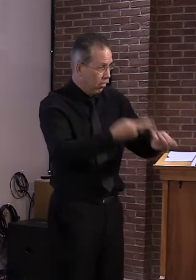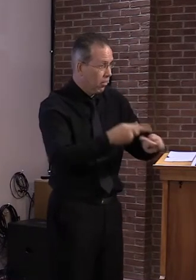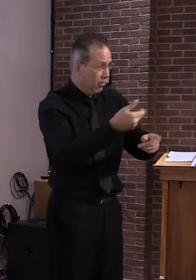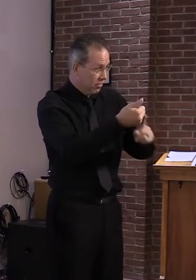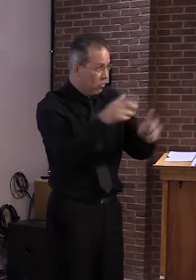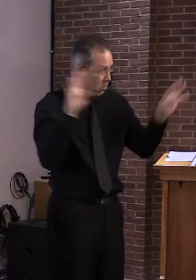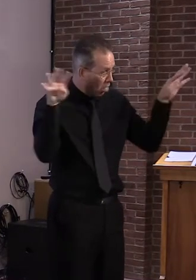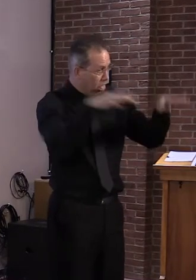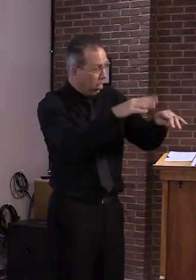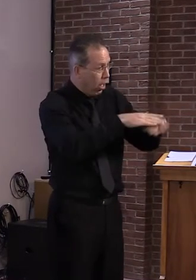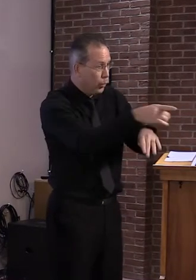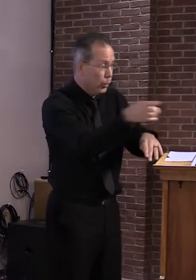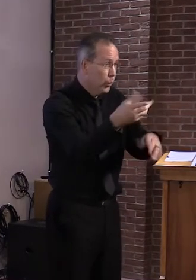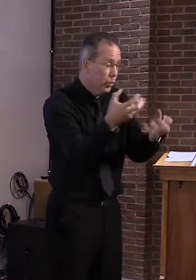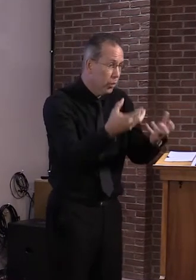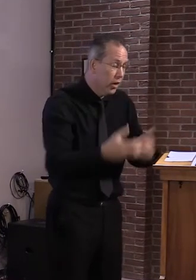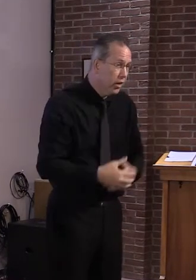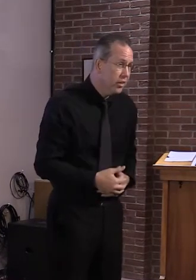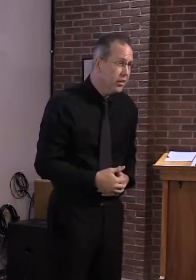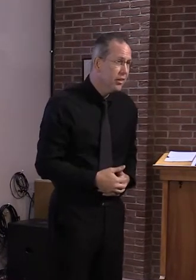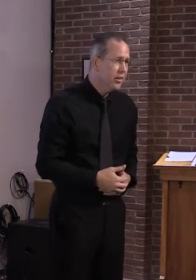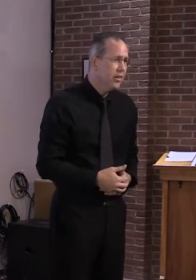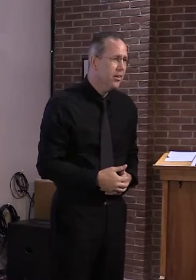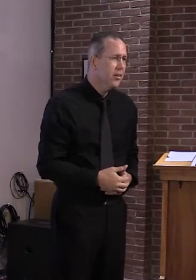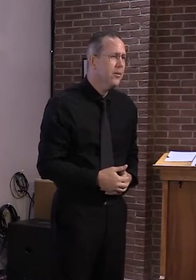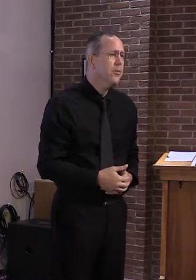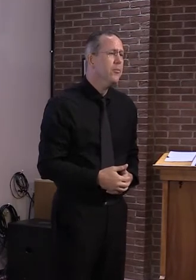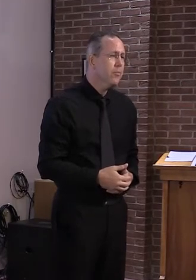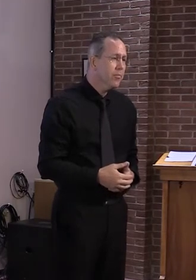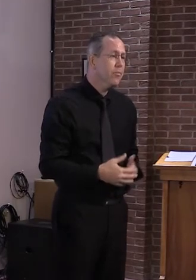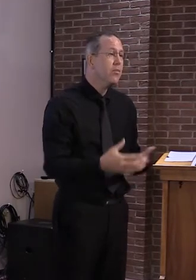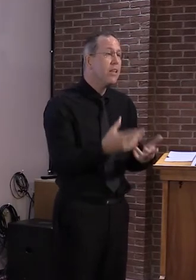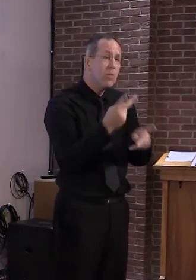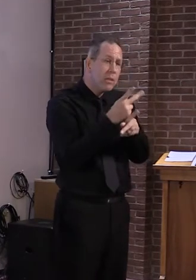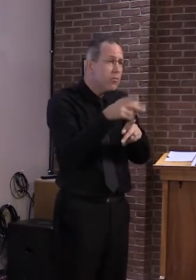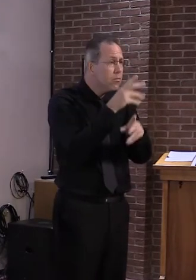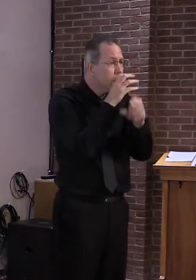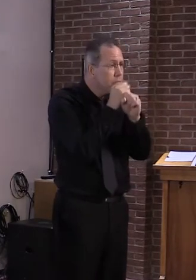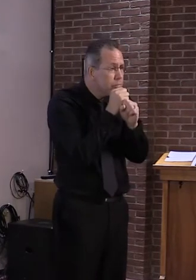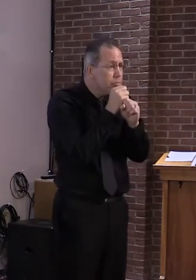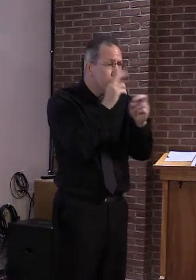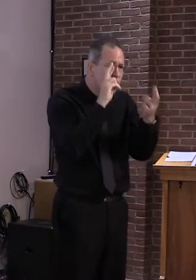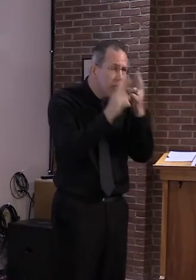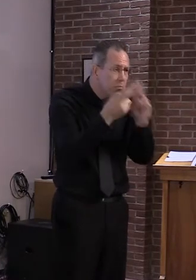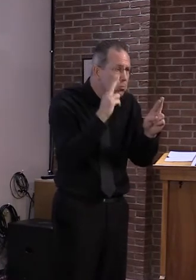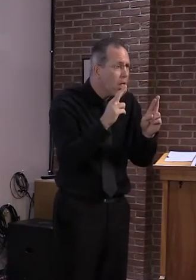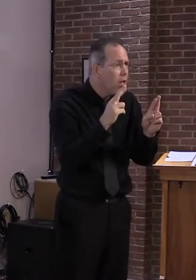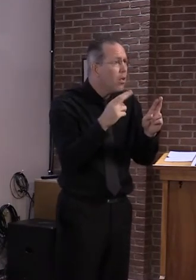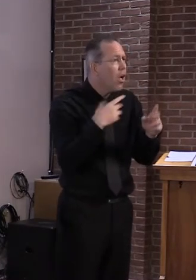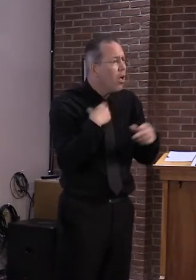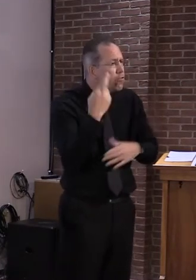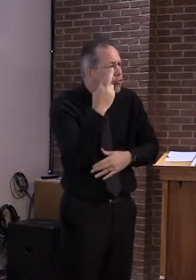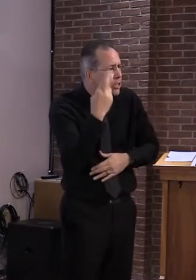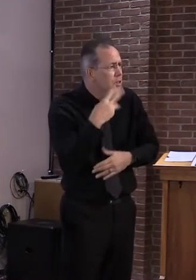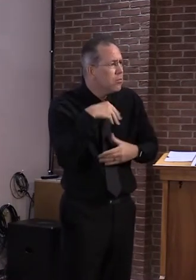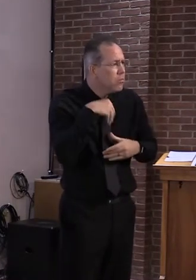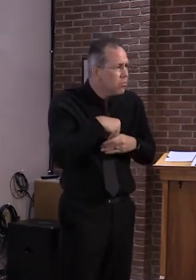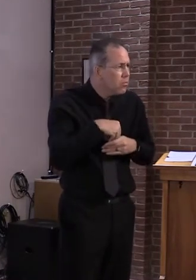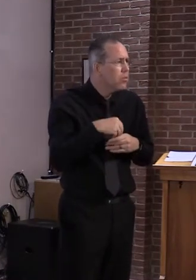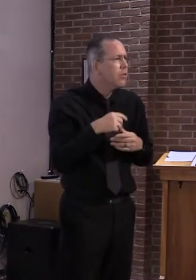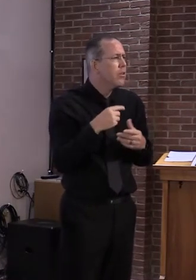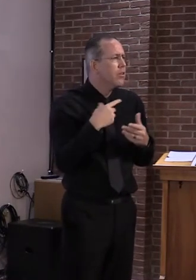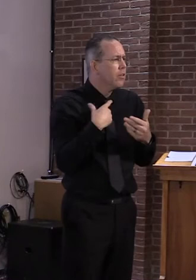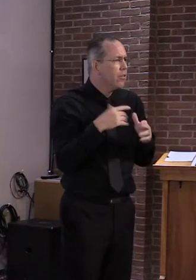of identifying individuals or a group of individuals is likely in our estimation. So I